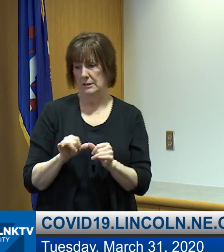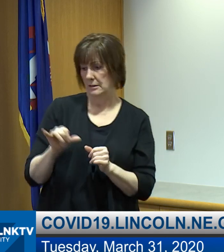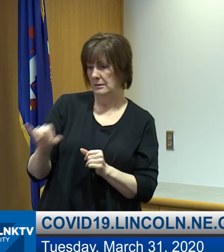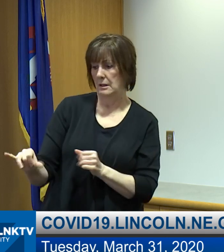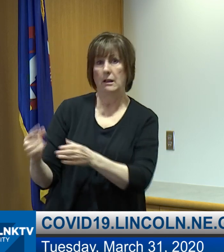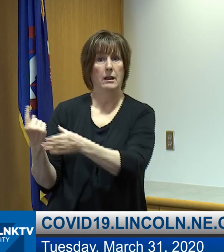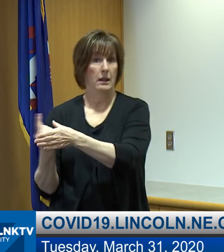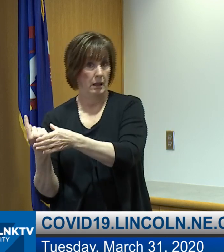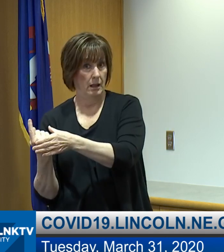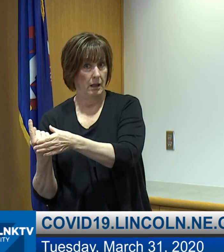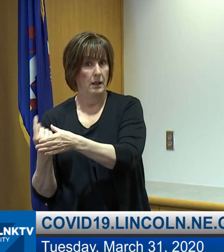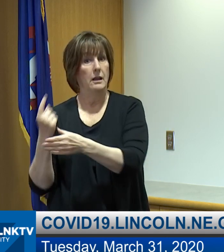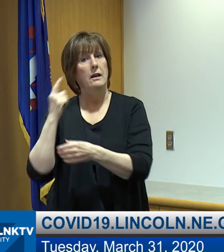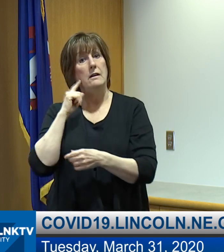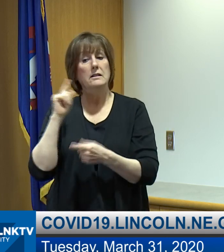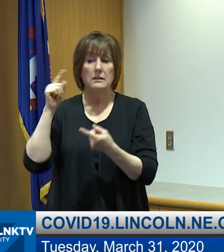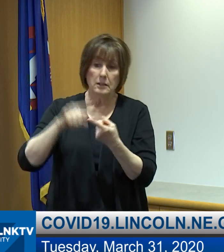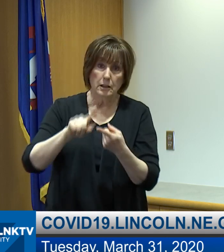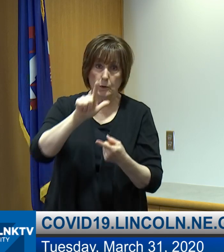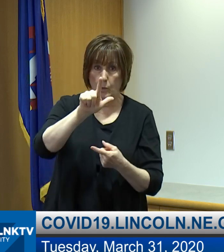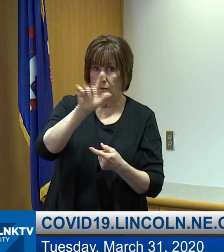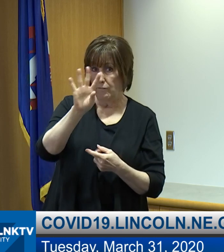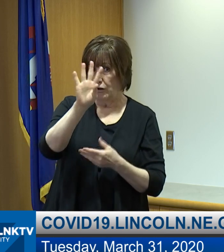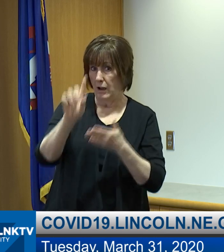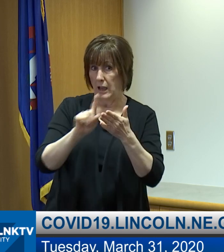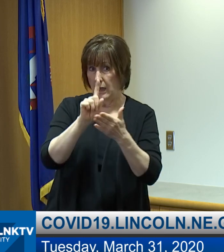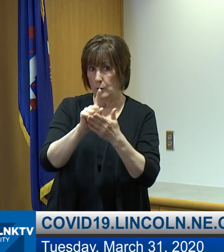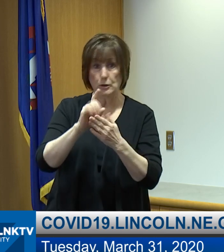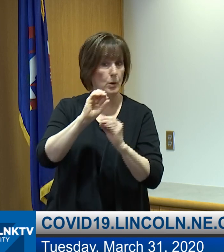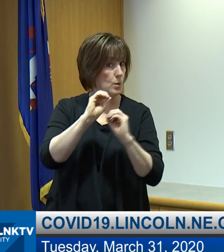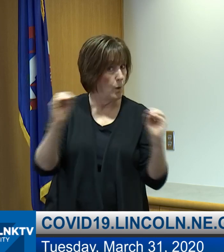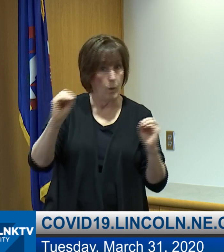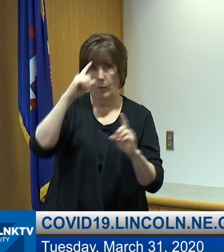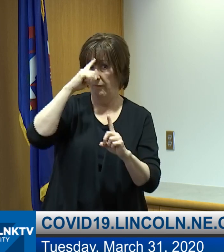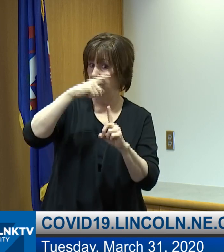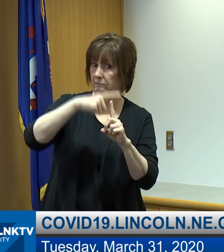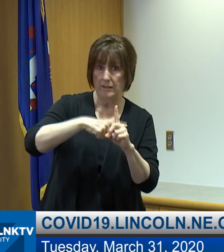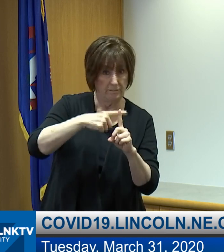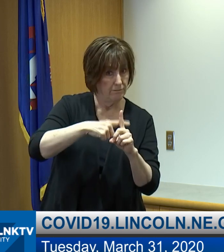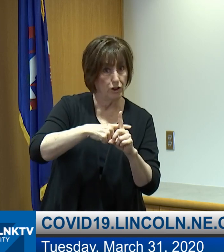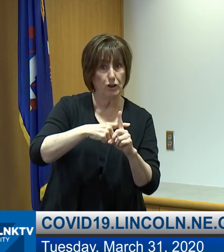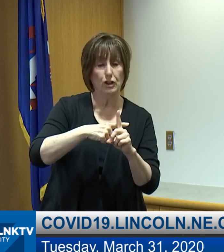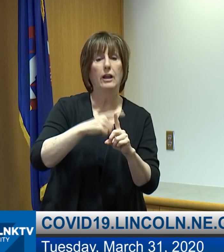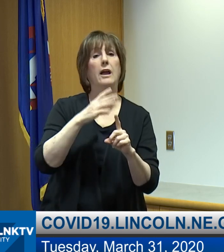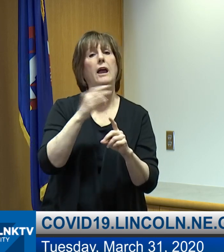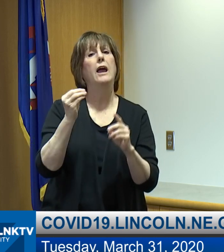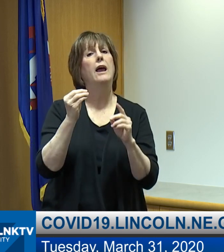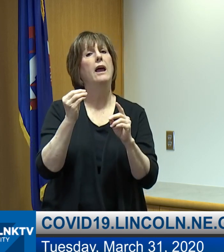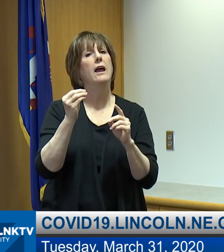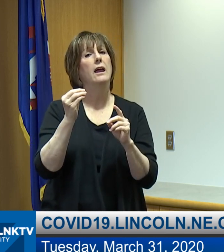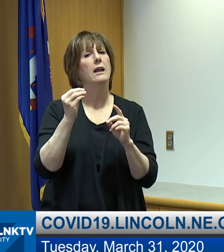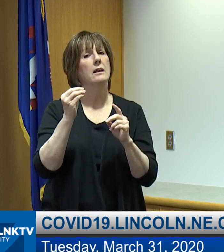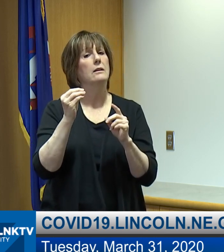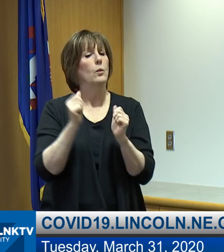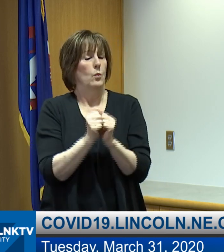isolated until at least 24 hours after the fever is gone, without the use of